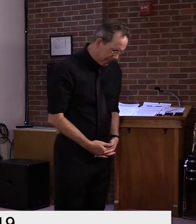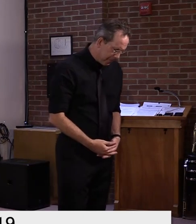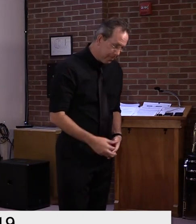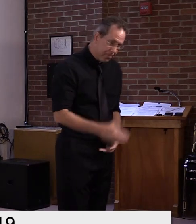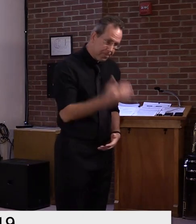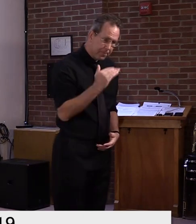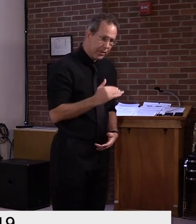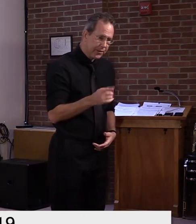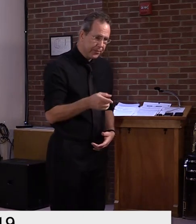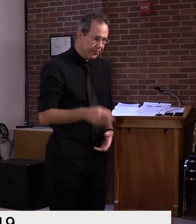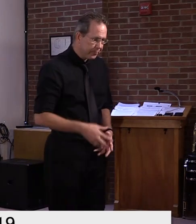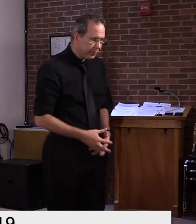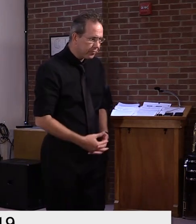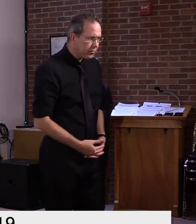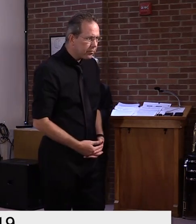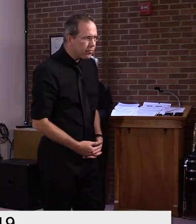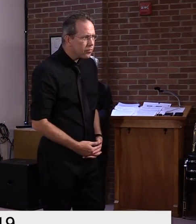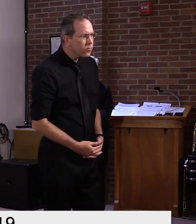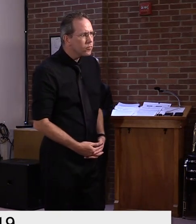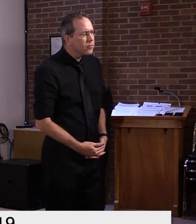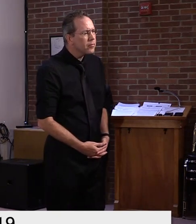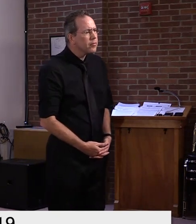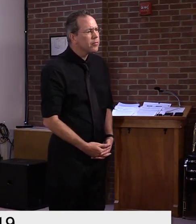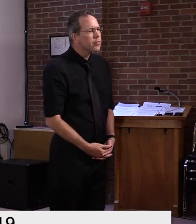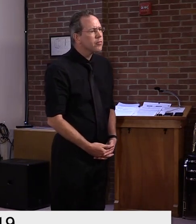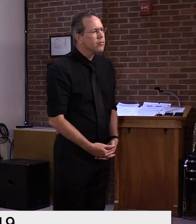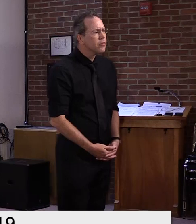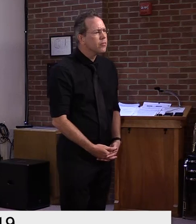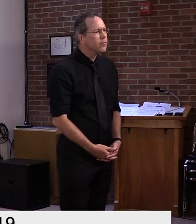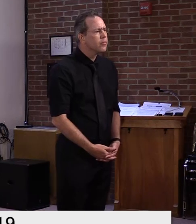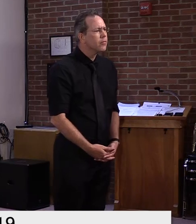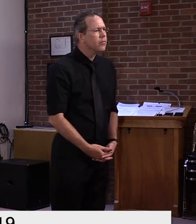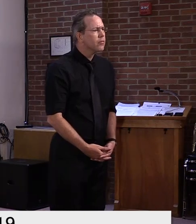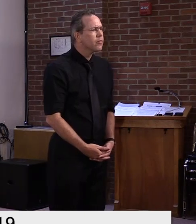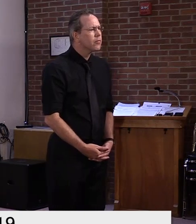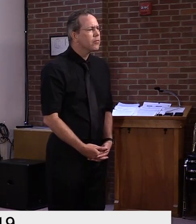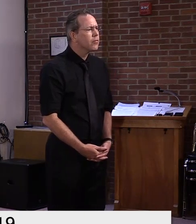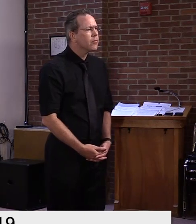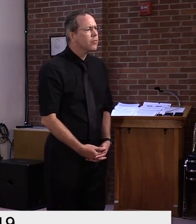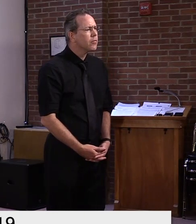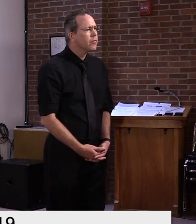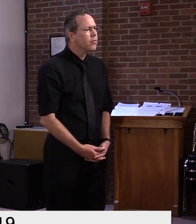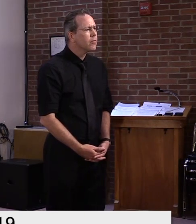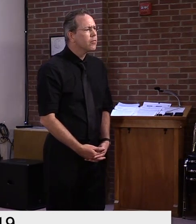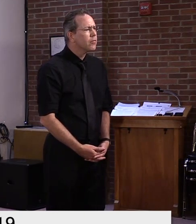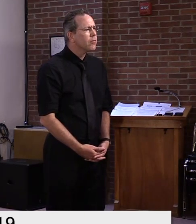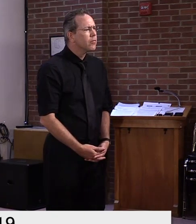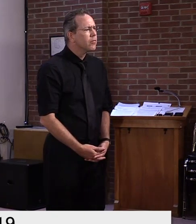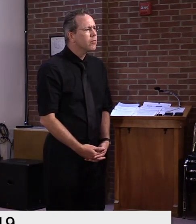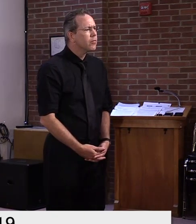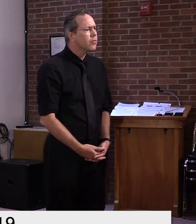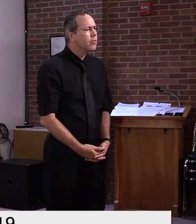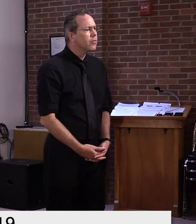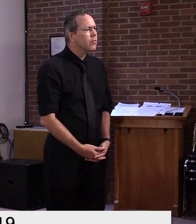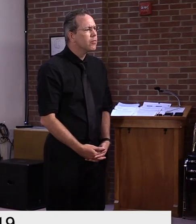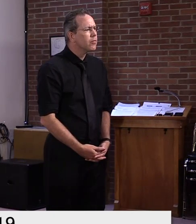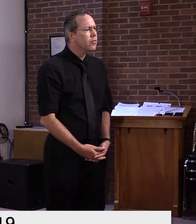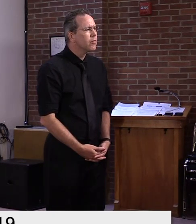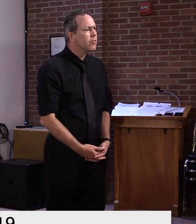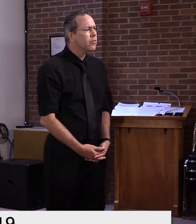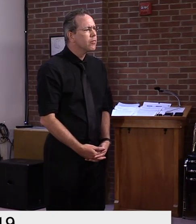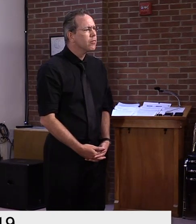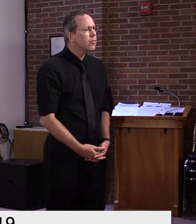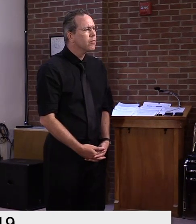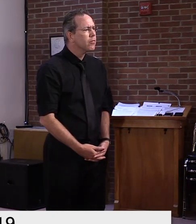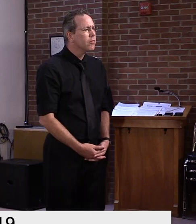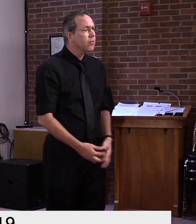Hi, Governor. Just a quick follow-up on what you just said with Mike. You said maybe three facilities statewide are going to be